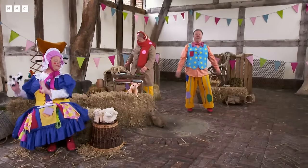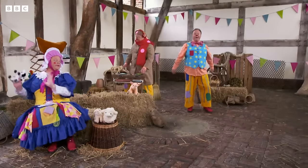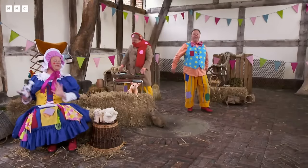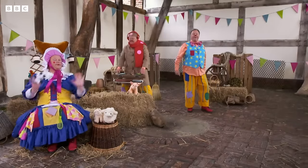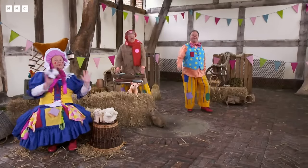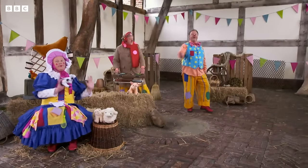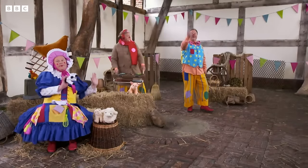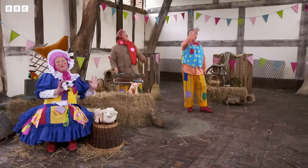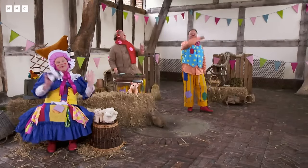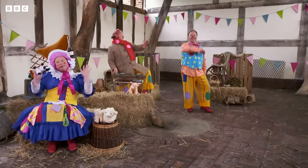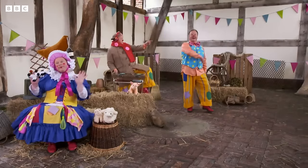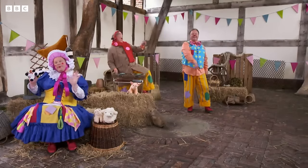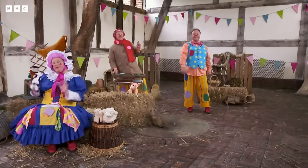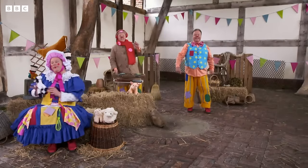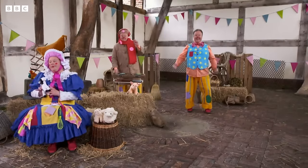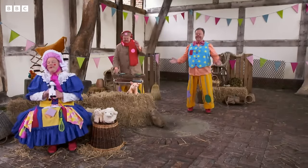Woohoo! Join in with us. Here we go.